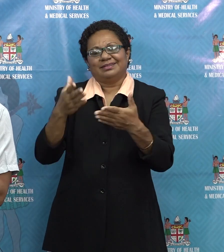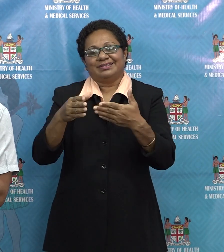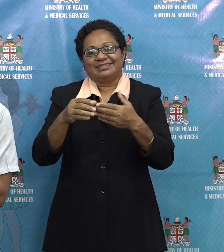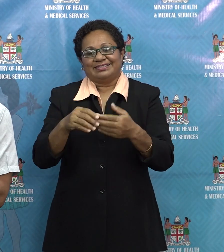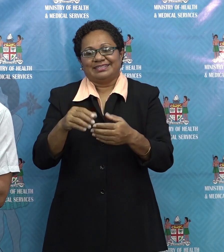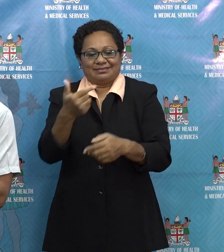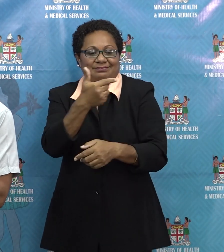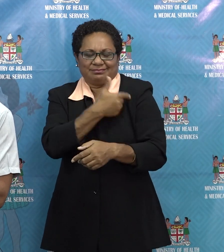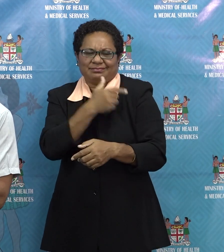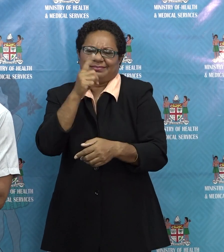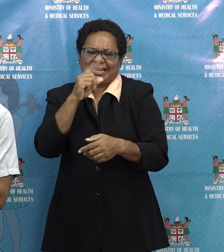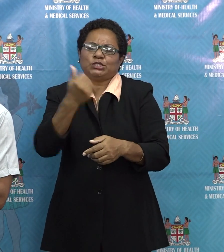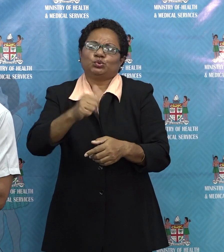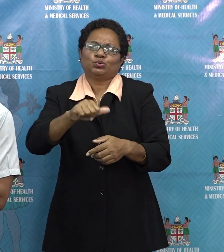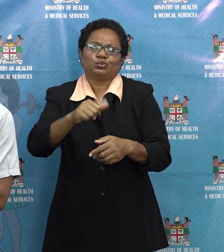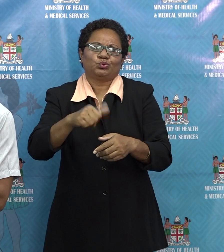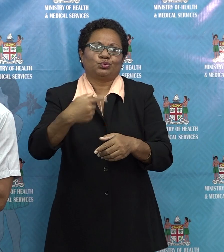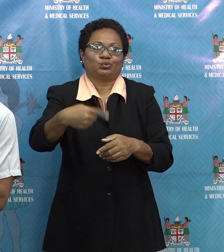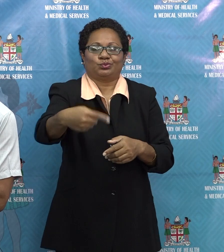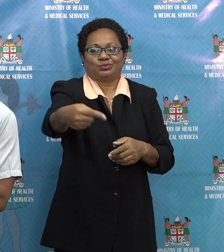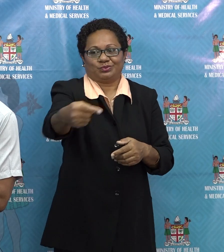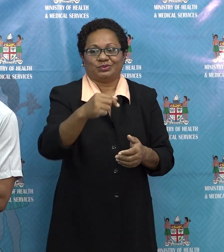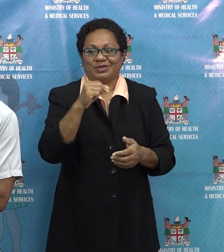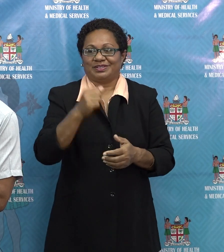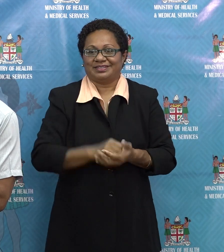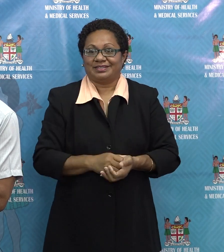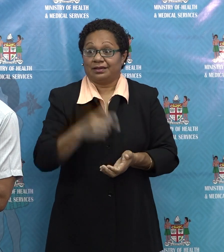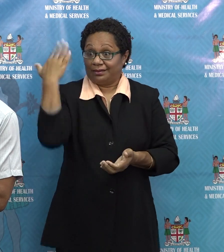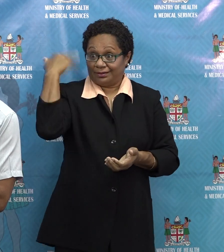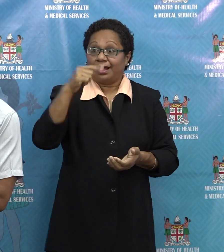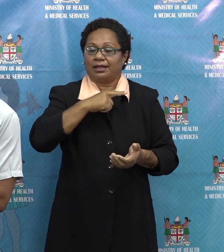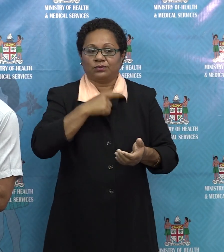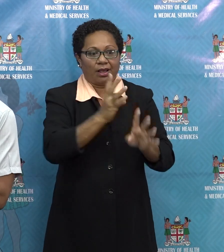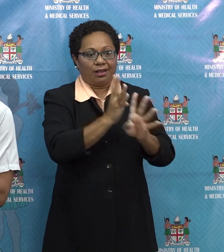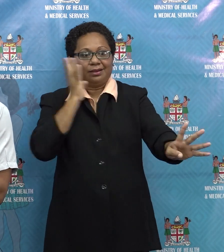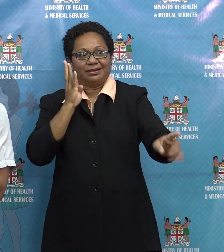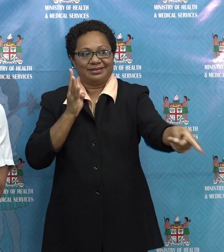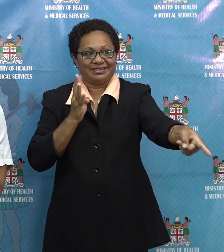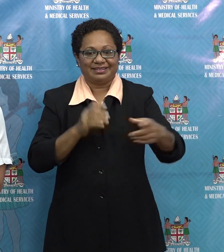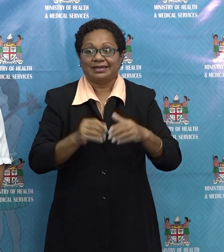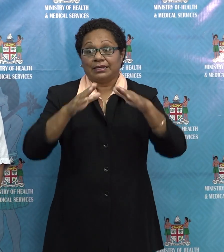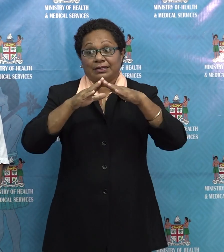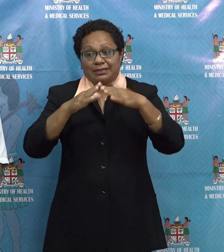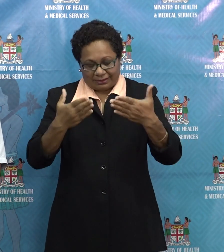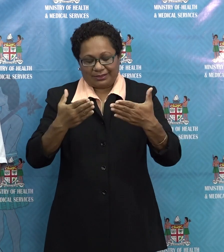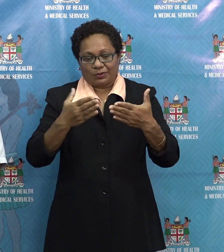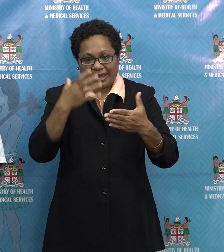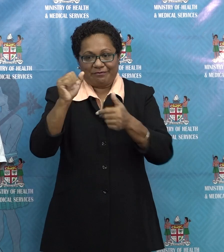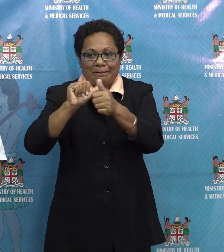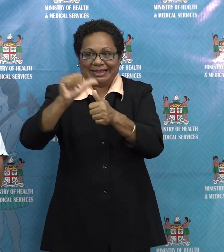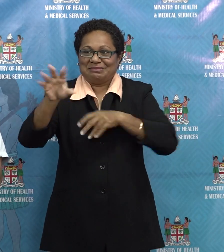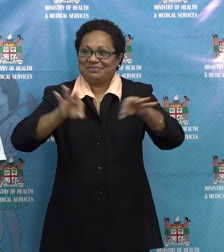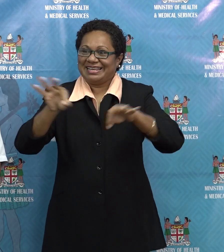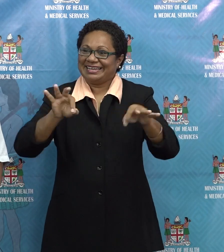why you saw the lines that you saw. But I think we have a better opportunity now to manage